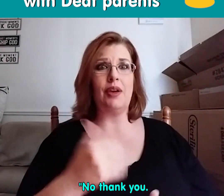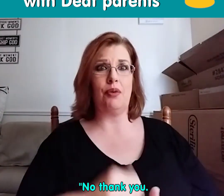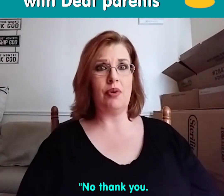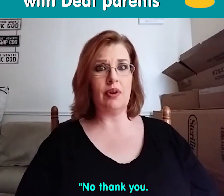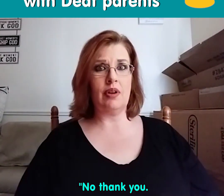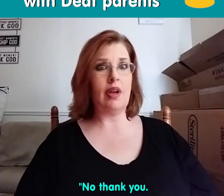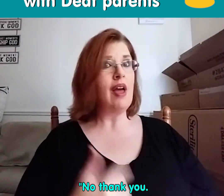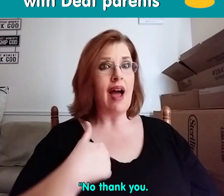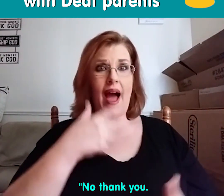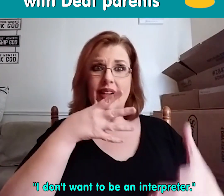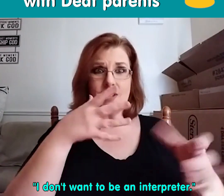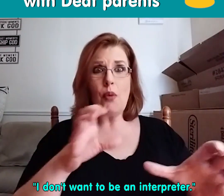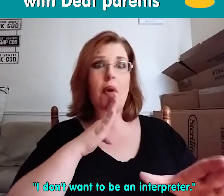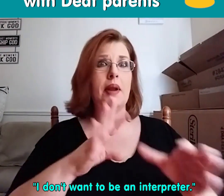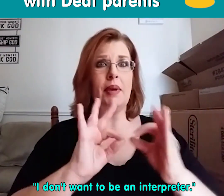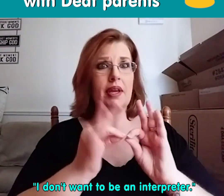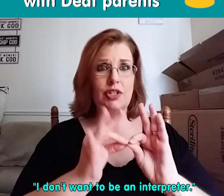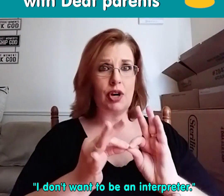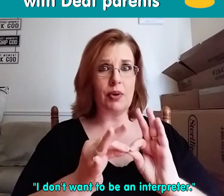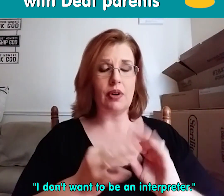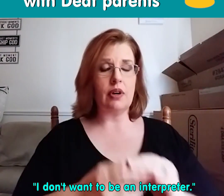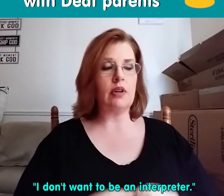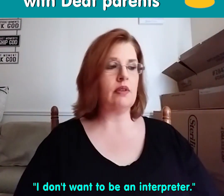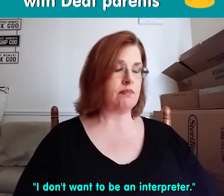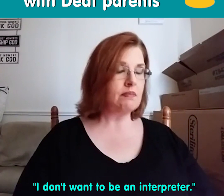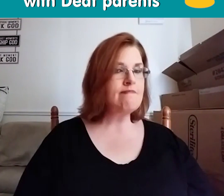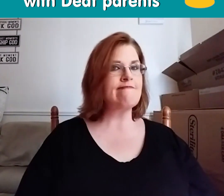you. I don't want to be an interpreter.